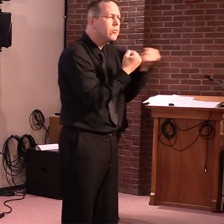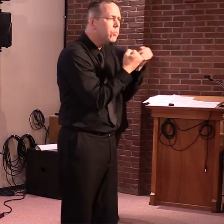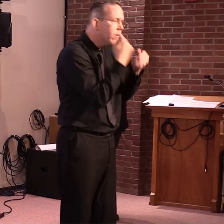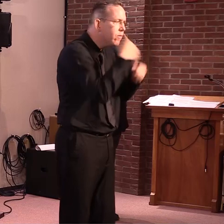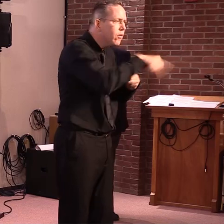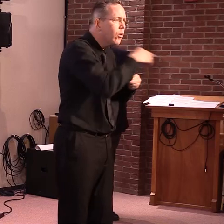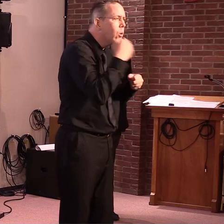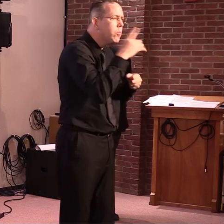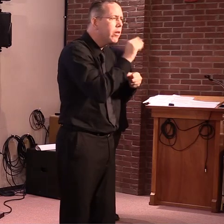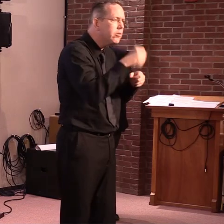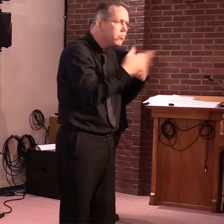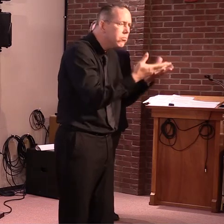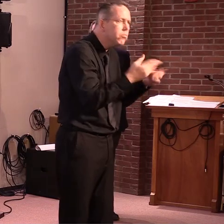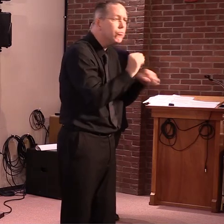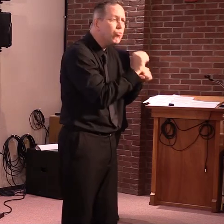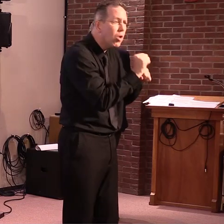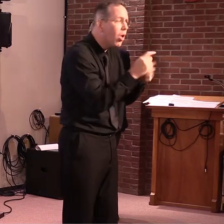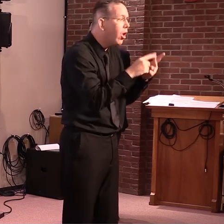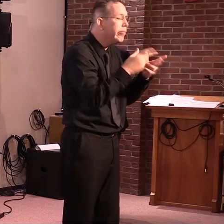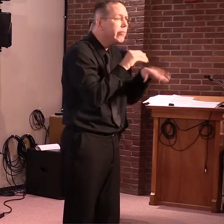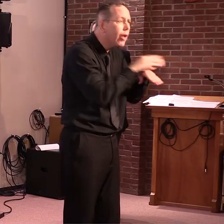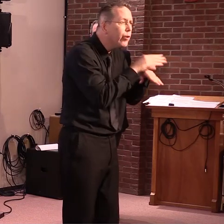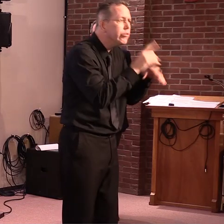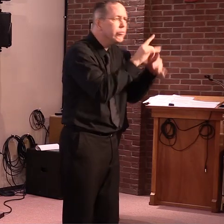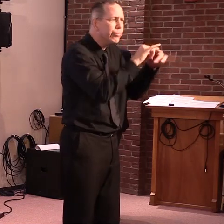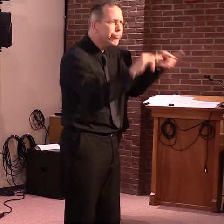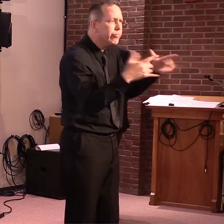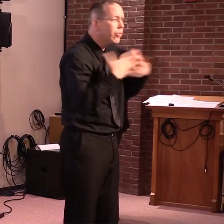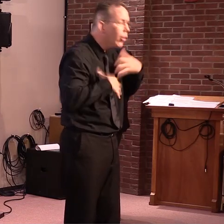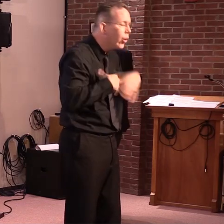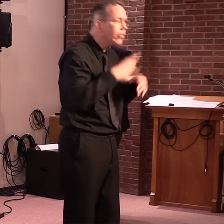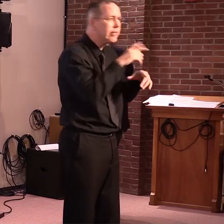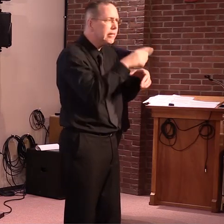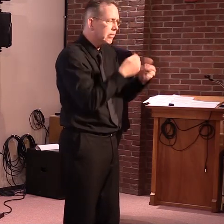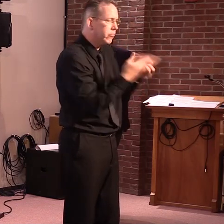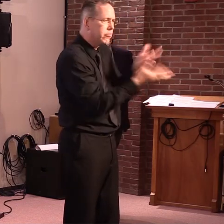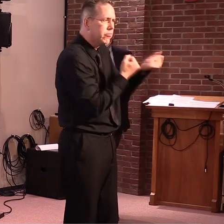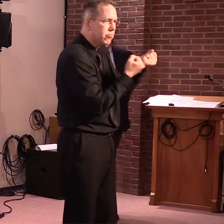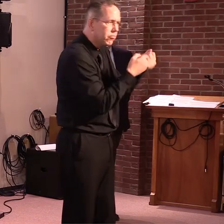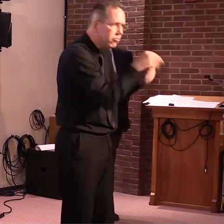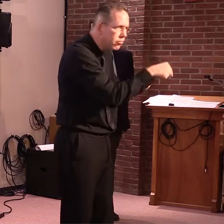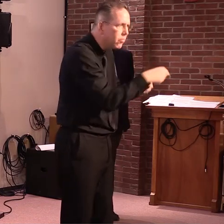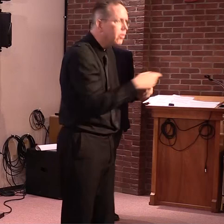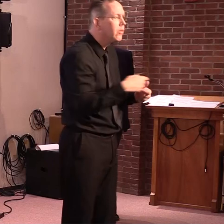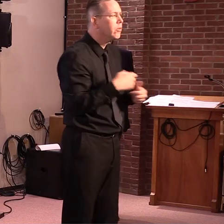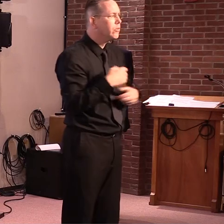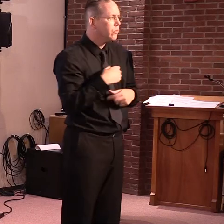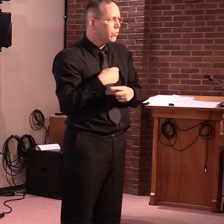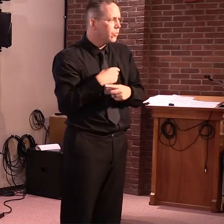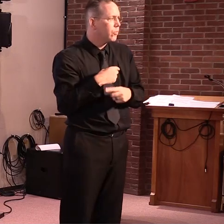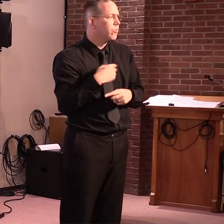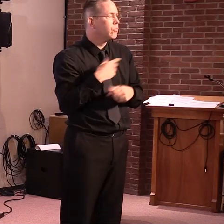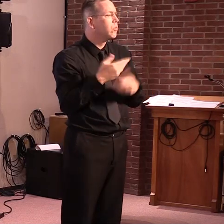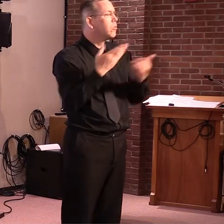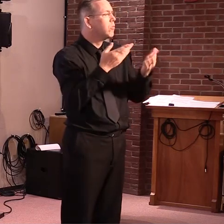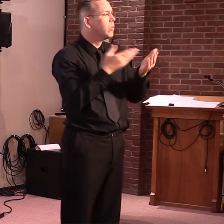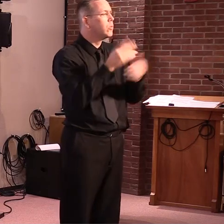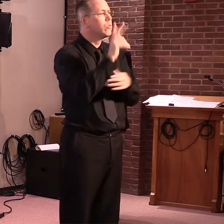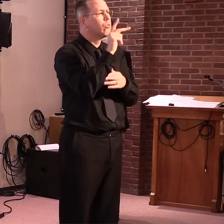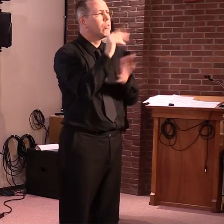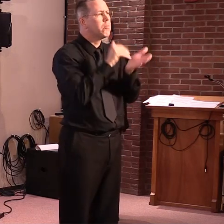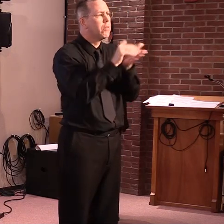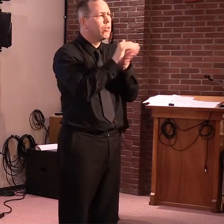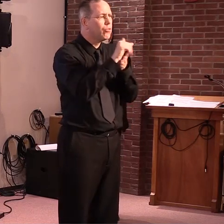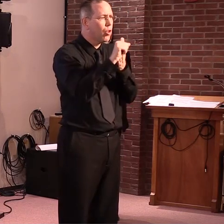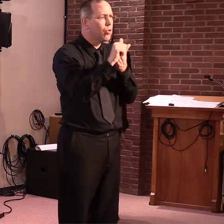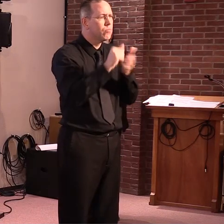forth a $23 million program for FY 21, which will start in a month.